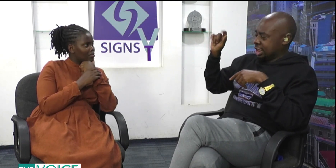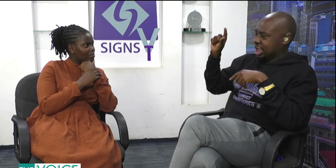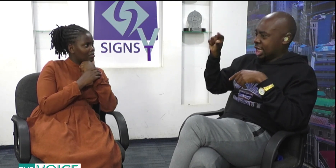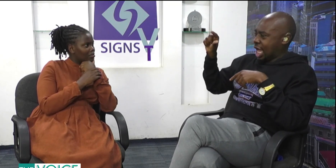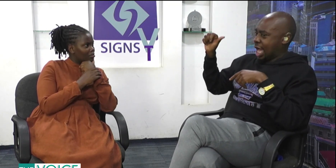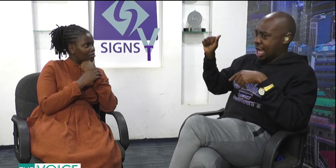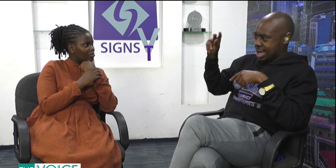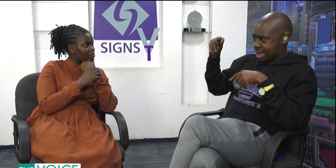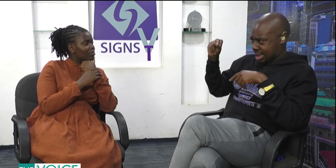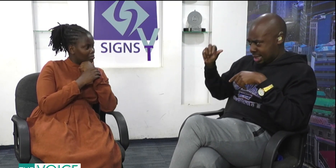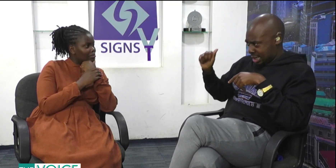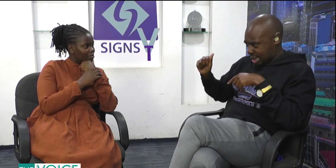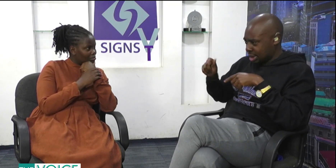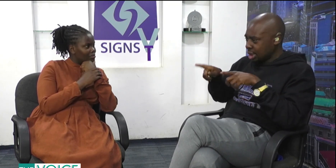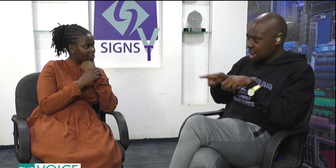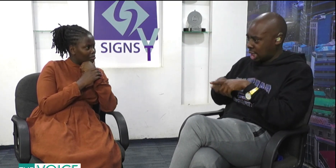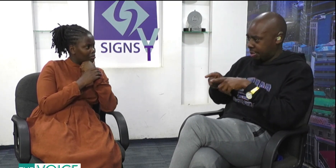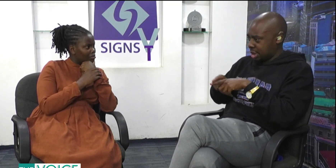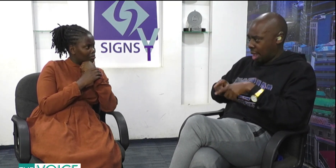There was another friend of mine called Alex.